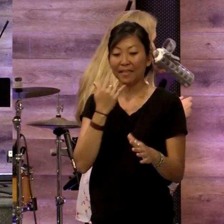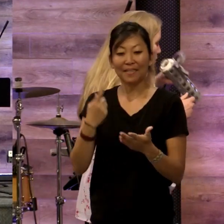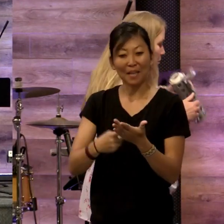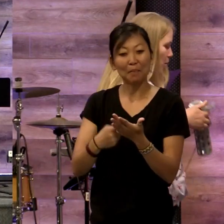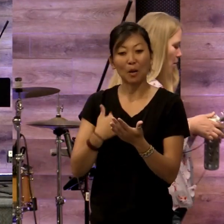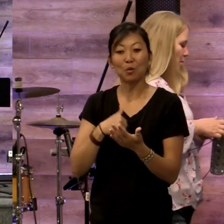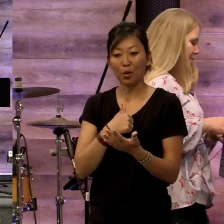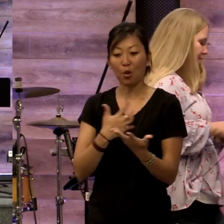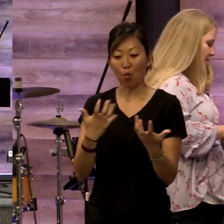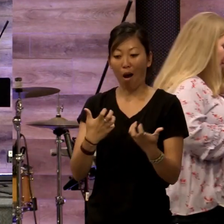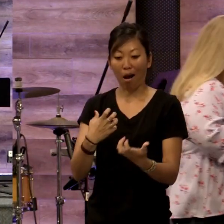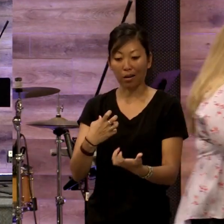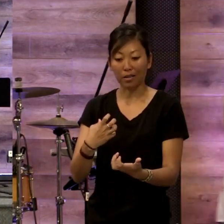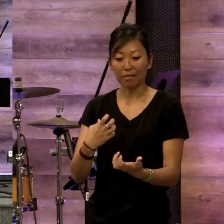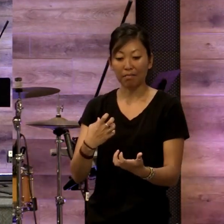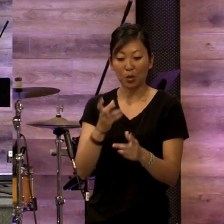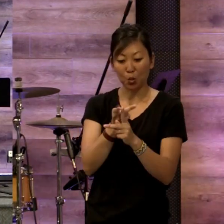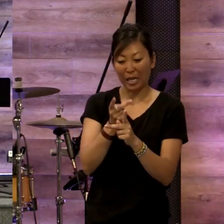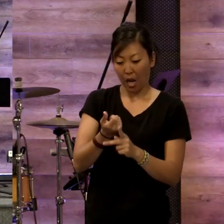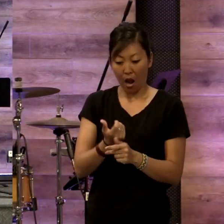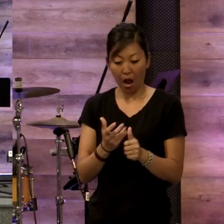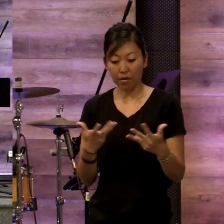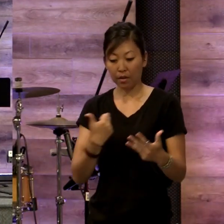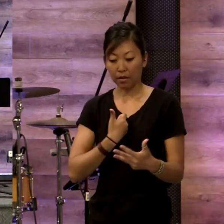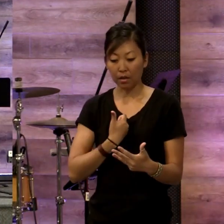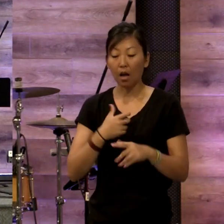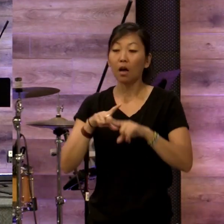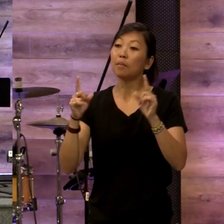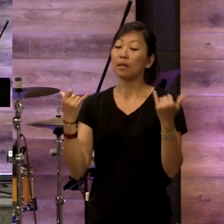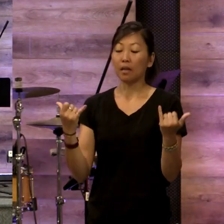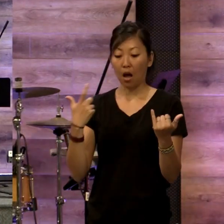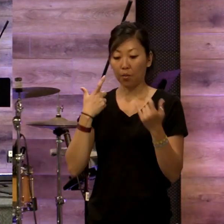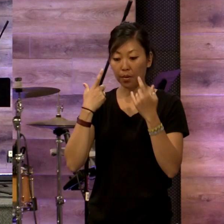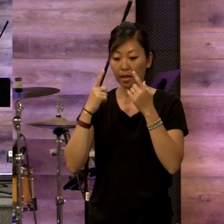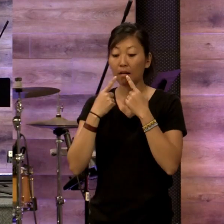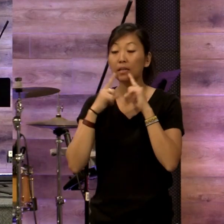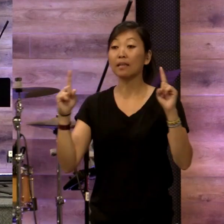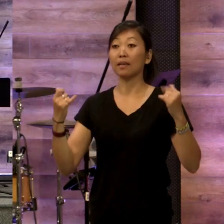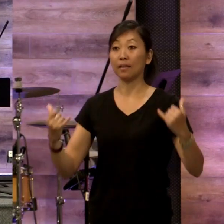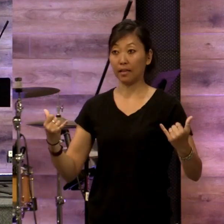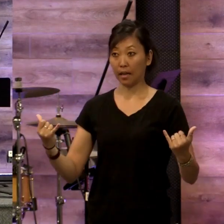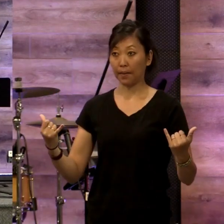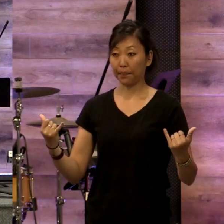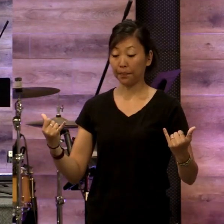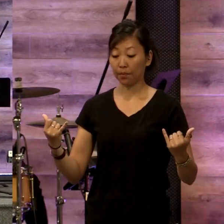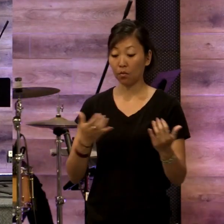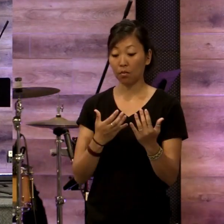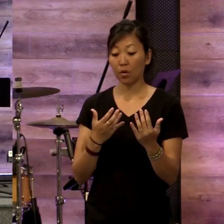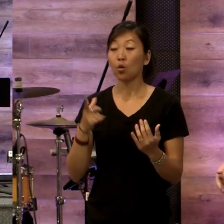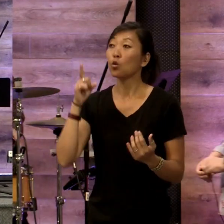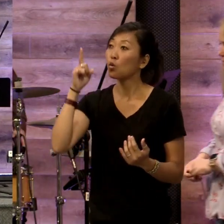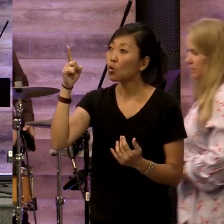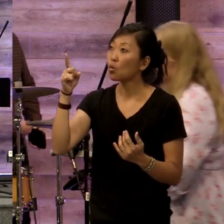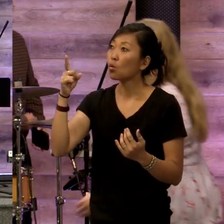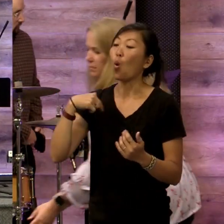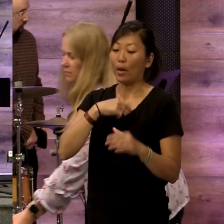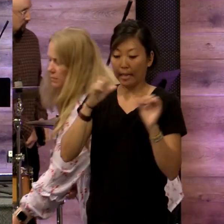grab power. But God, we say today, we declare today in our prayer, you are trustworthy,